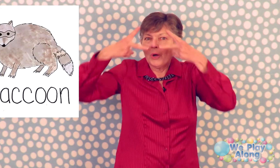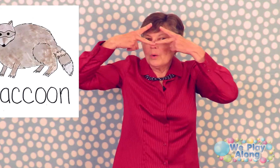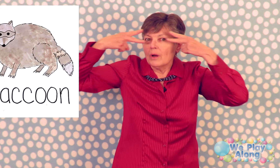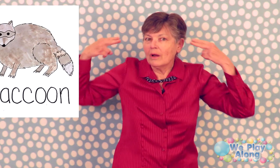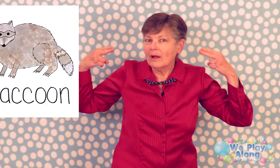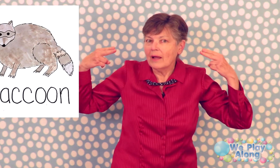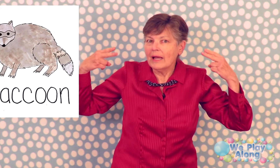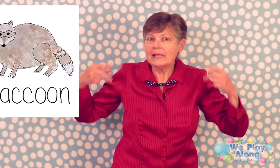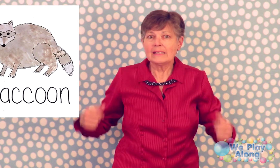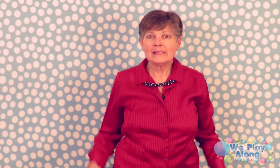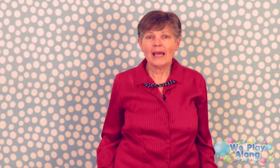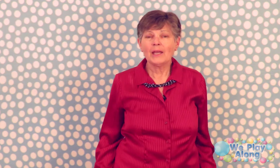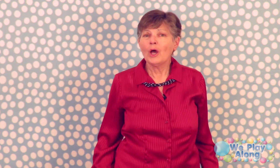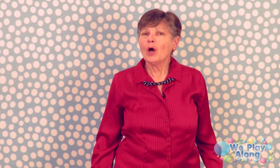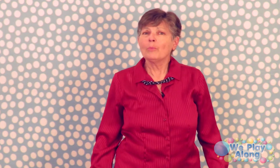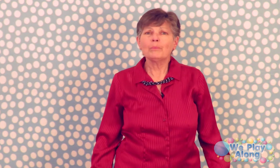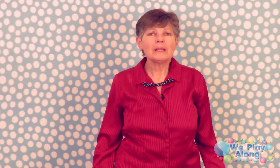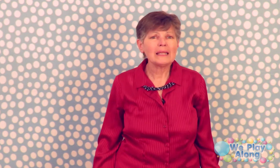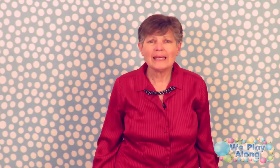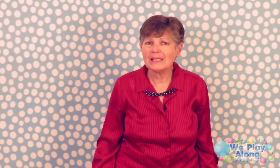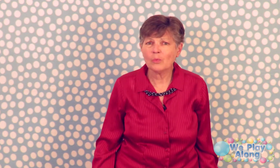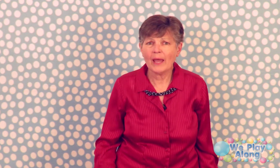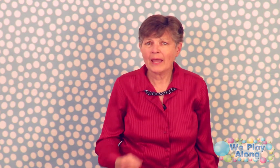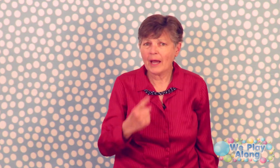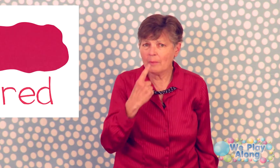so said, "Please wake up.